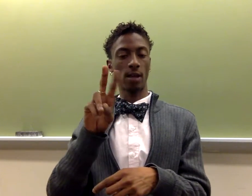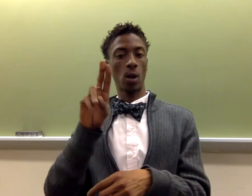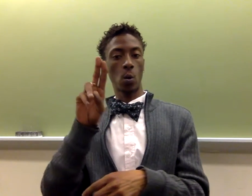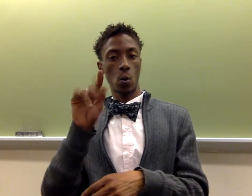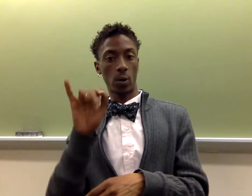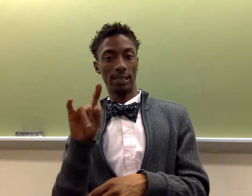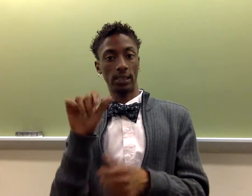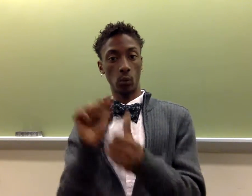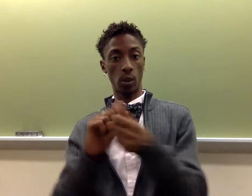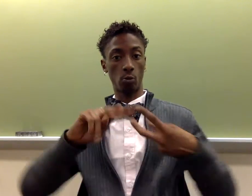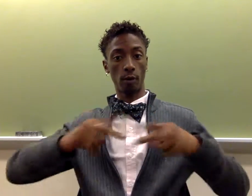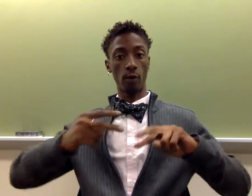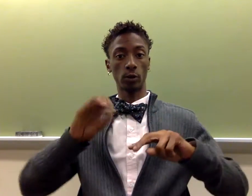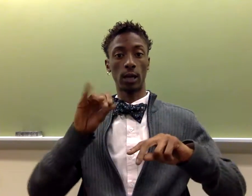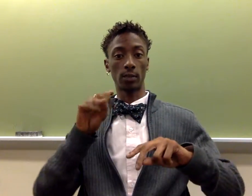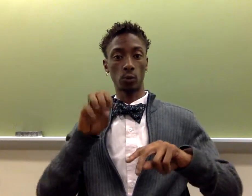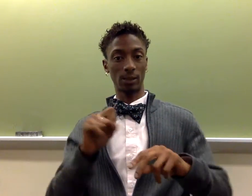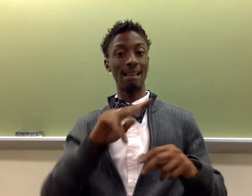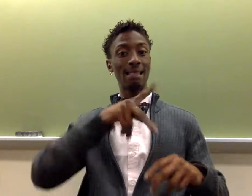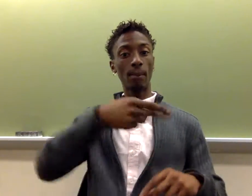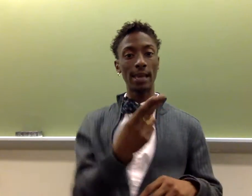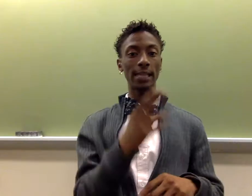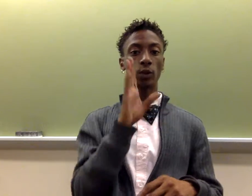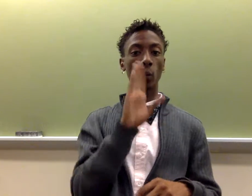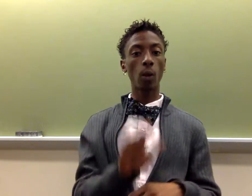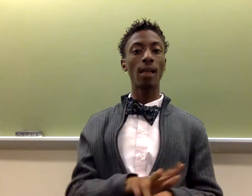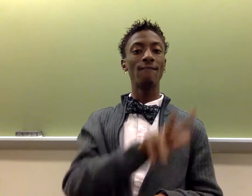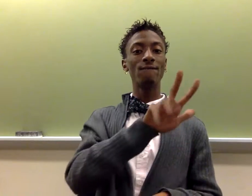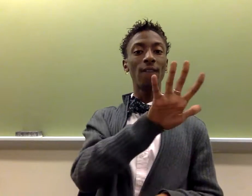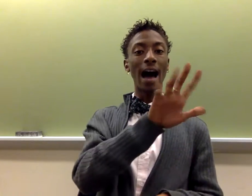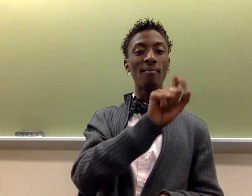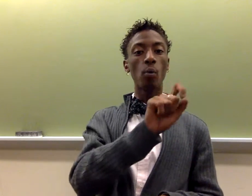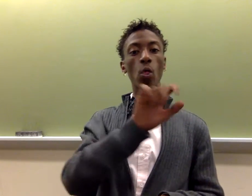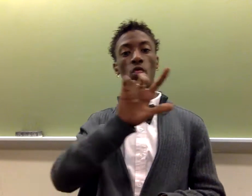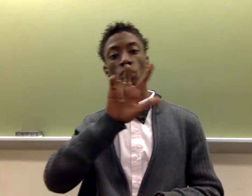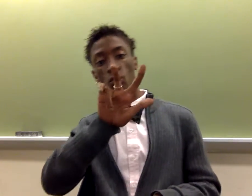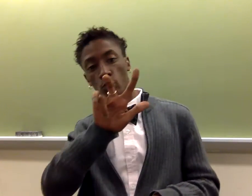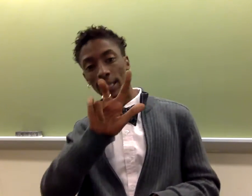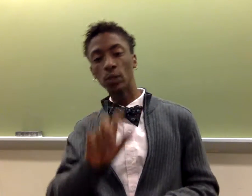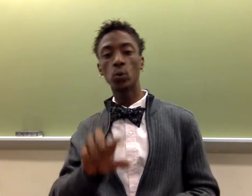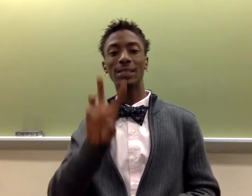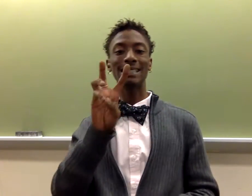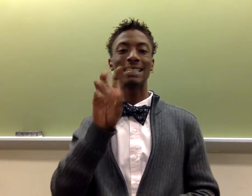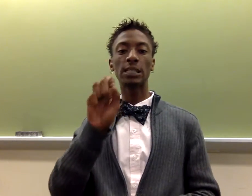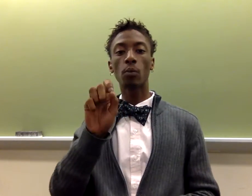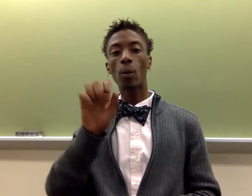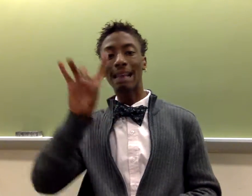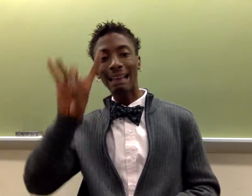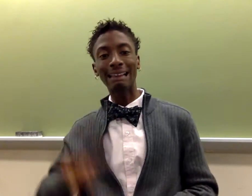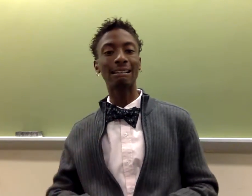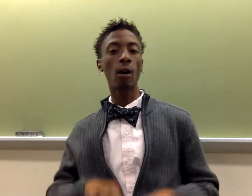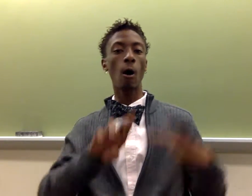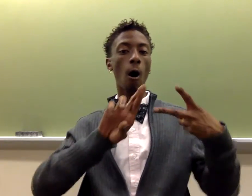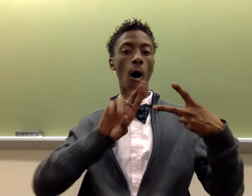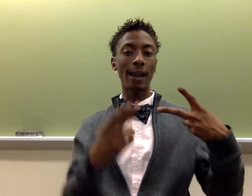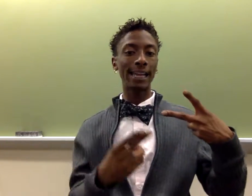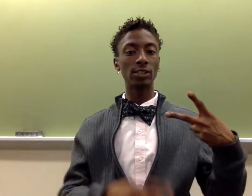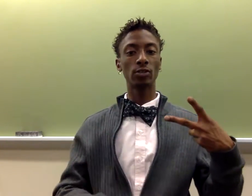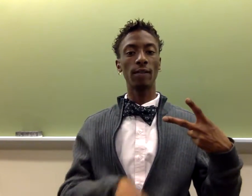pH usually will range anywhere from 5.3 to 6.8. The RH factor is 25 to 29. We'll come back to the